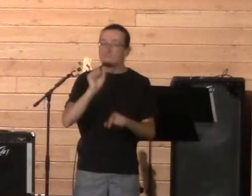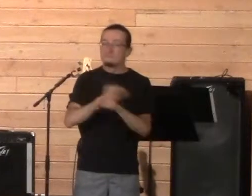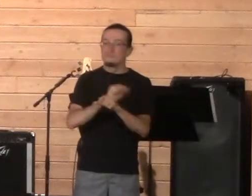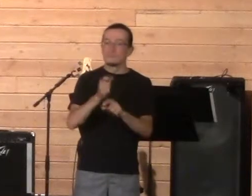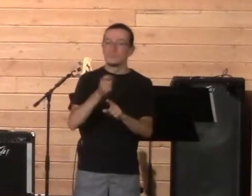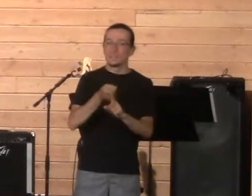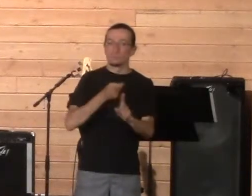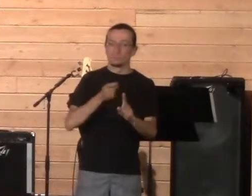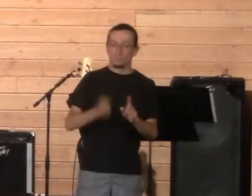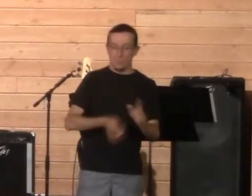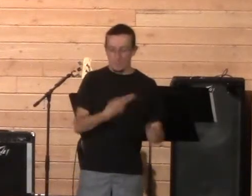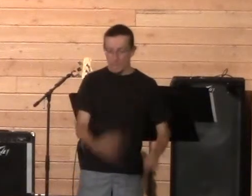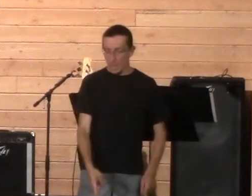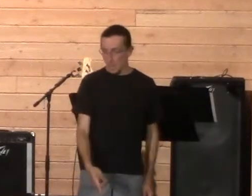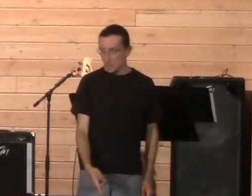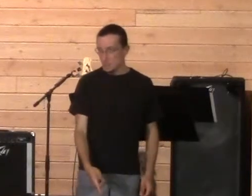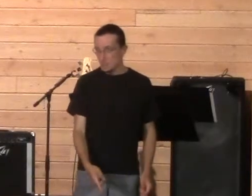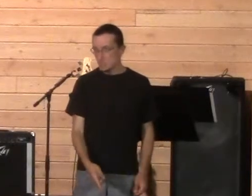just explain that to you?